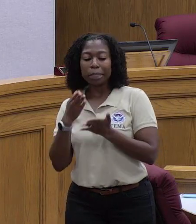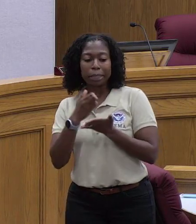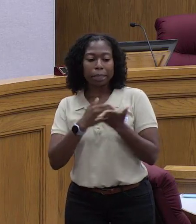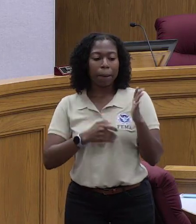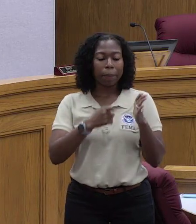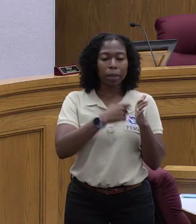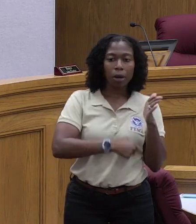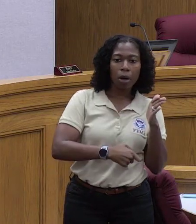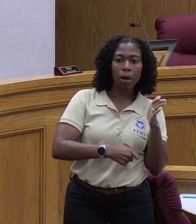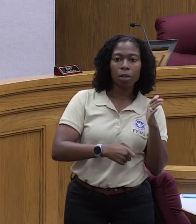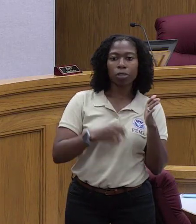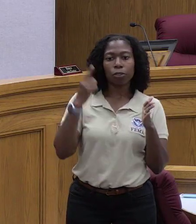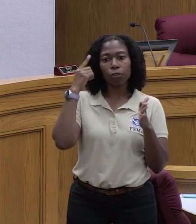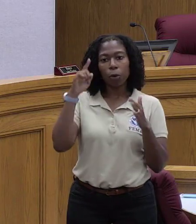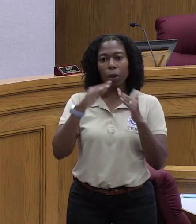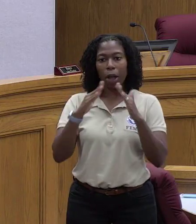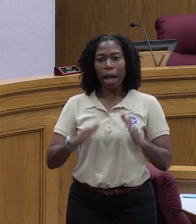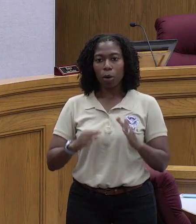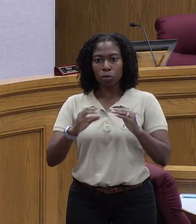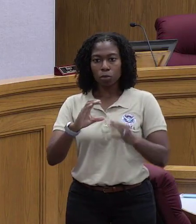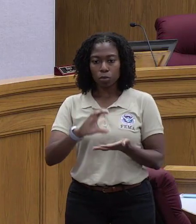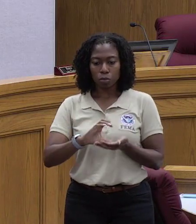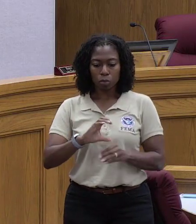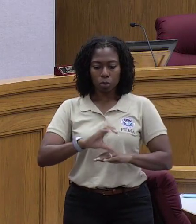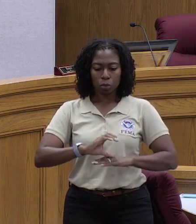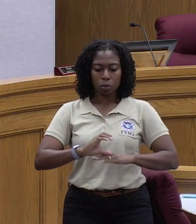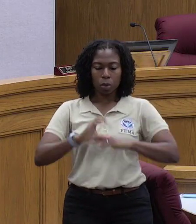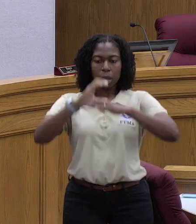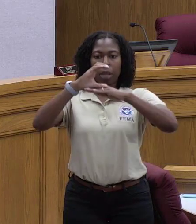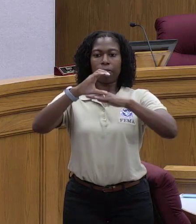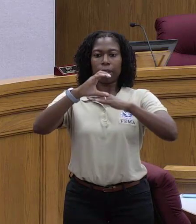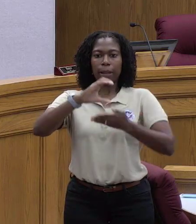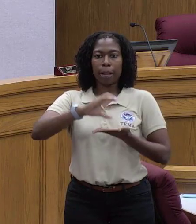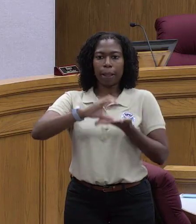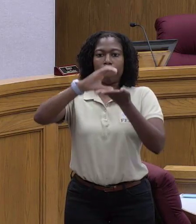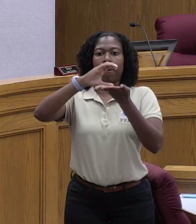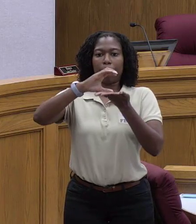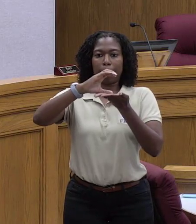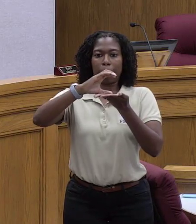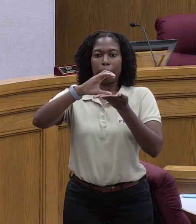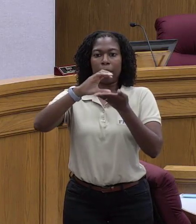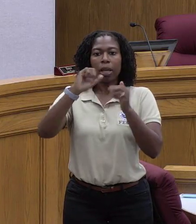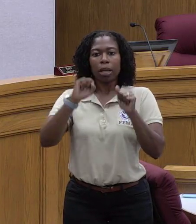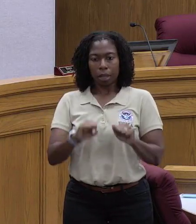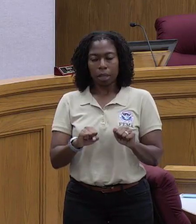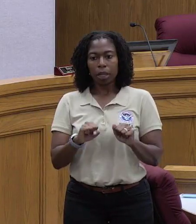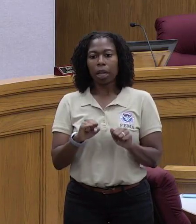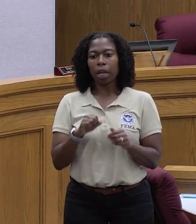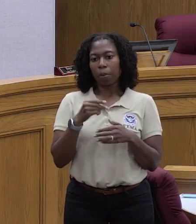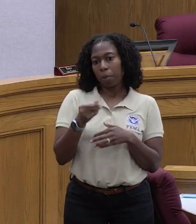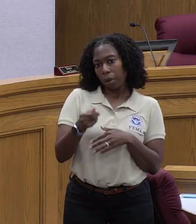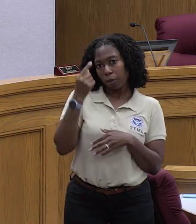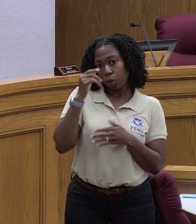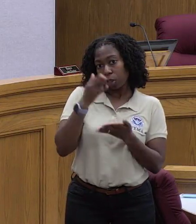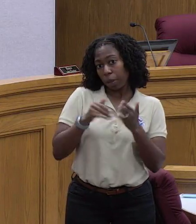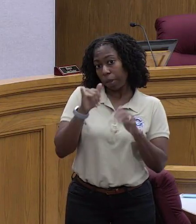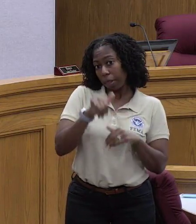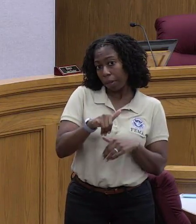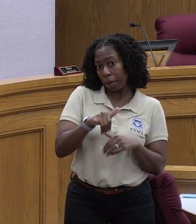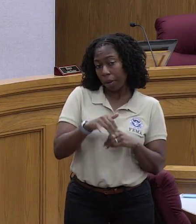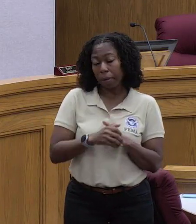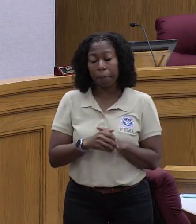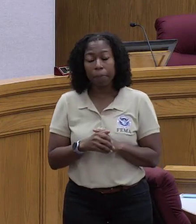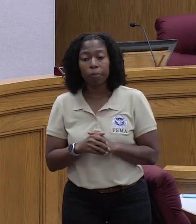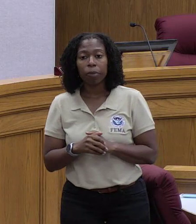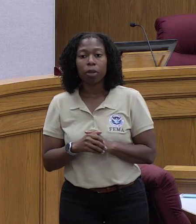have a home moved can be provided through federal assistance. We've gotten a lot of those over the years and done a lot of that.